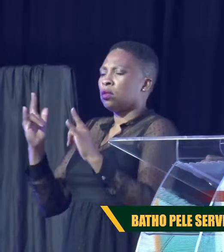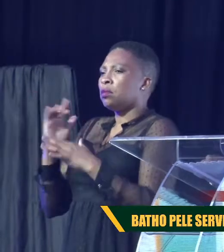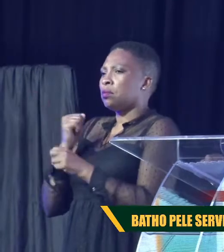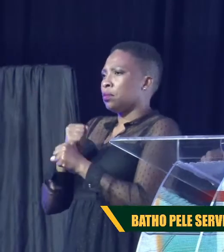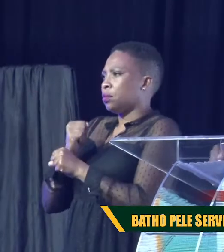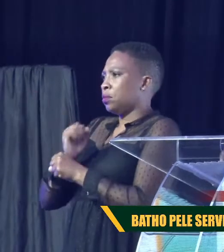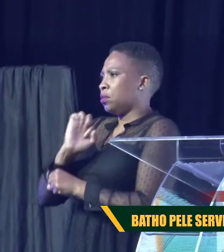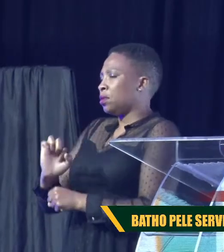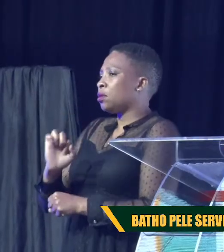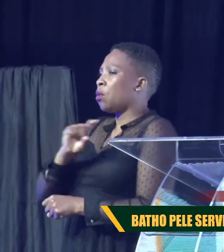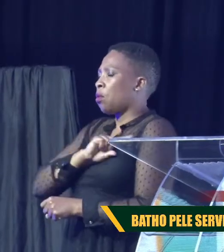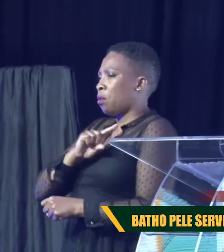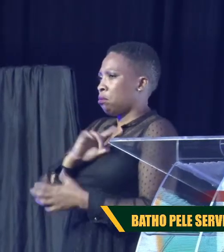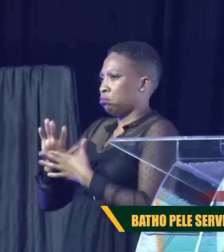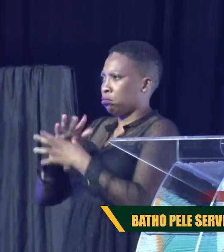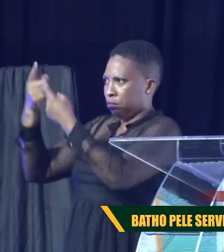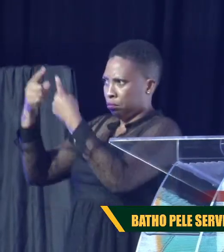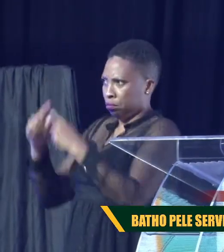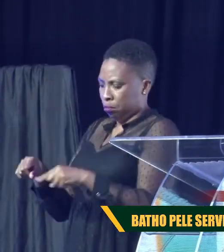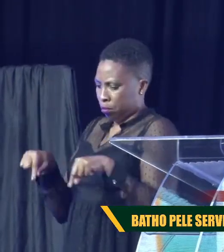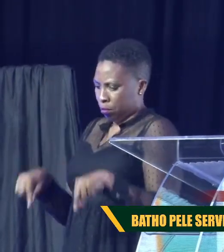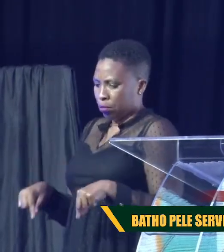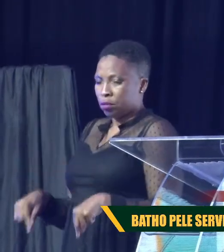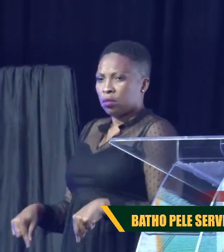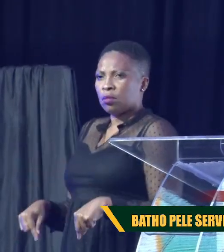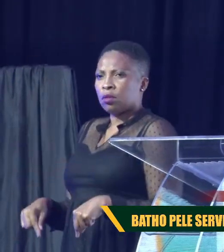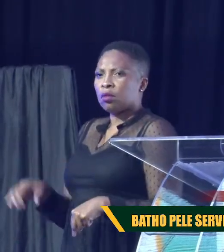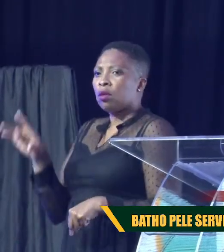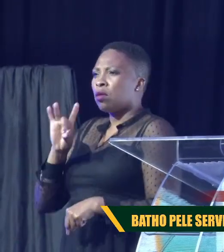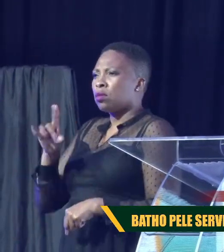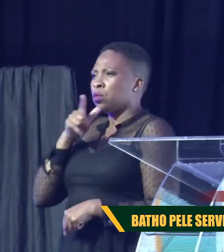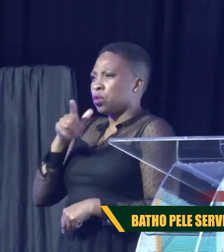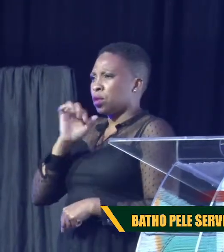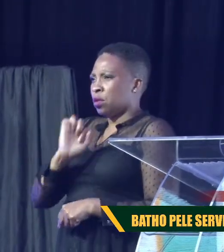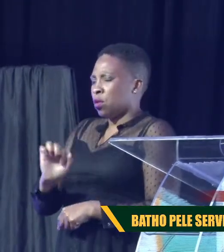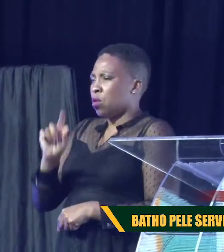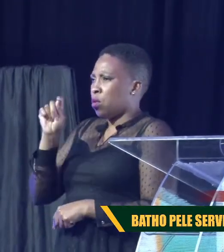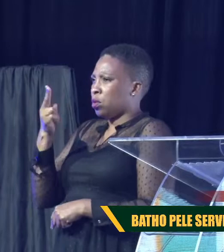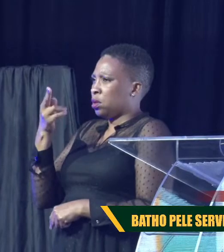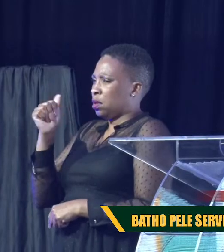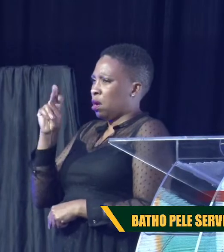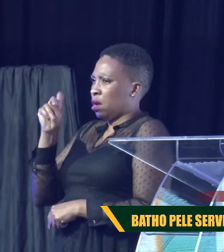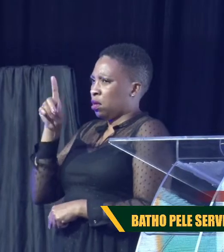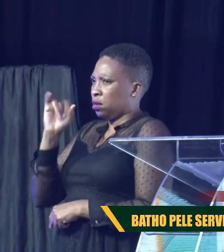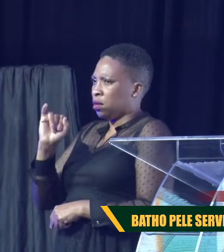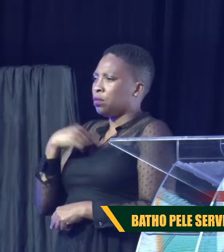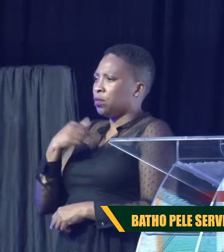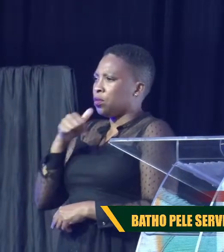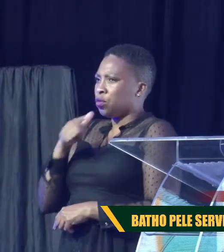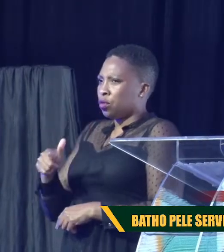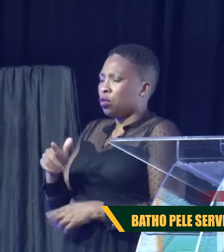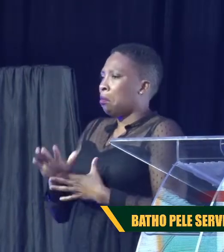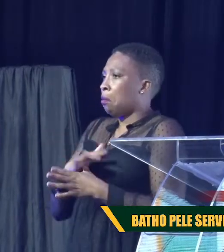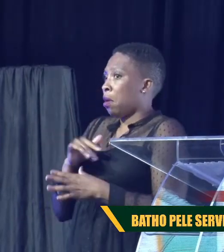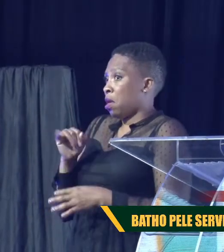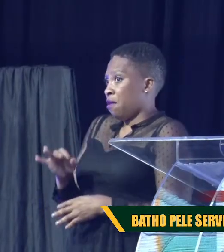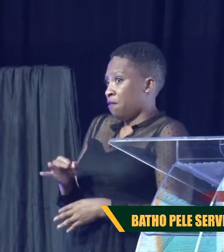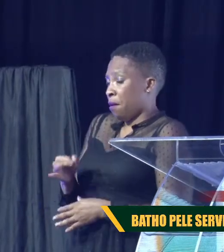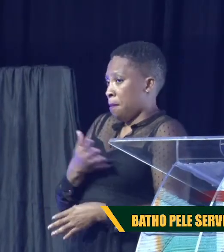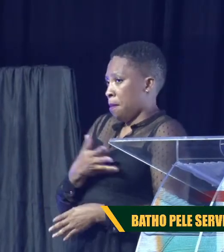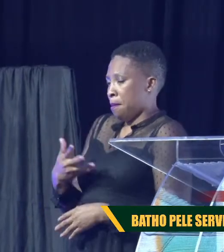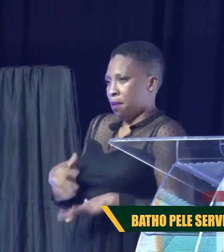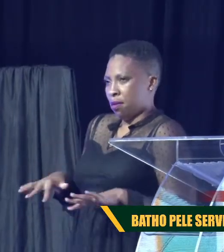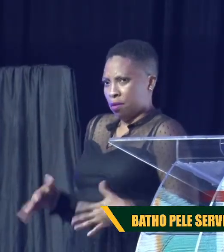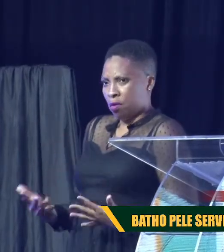we're here today. So, Sister Andike Ubuchilo, ukuba ngaphandle komama, there is no